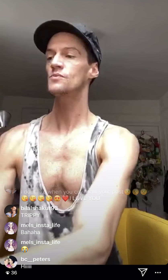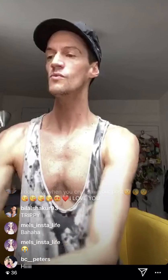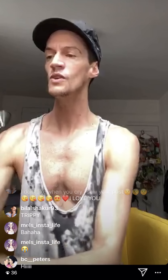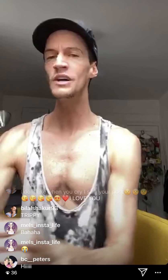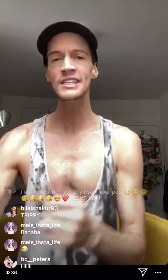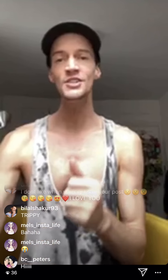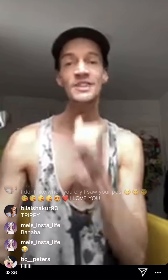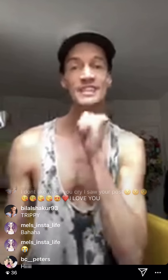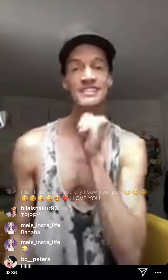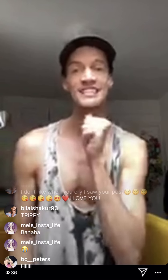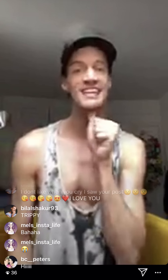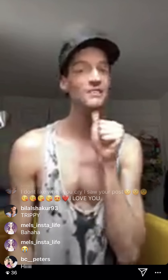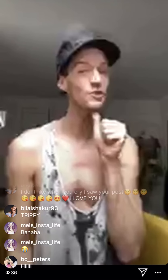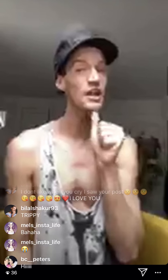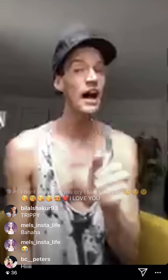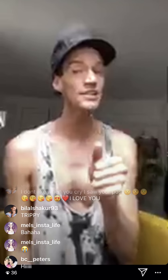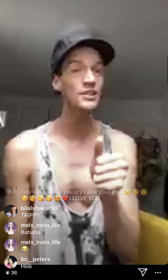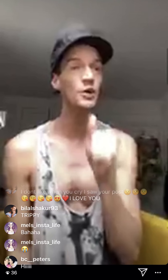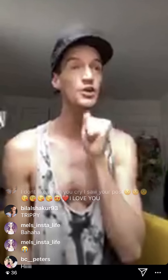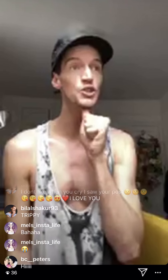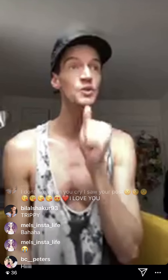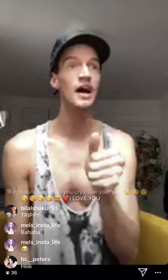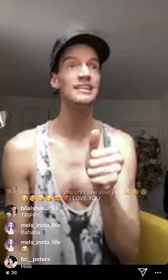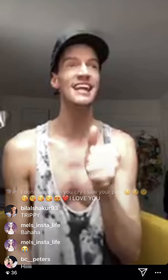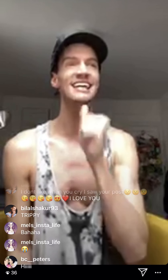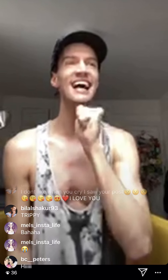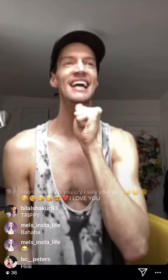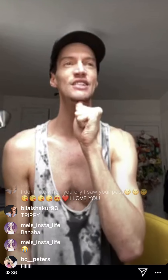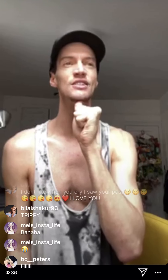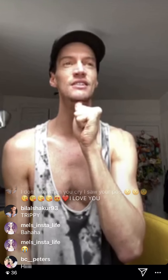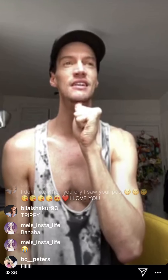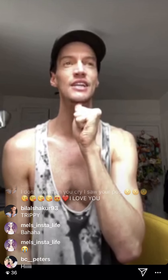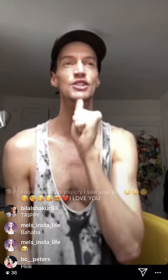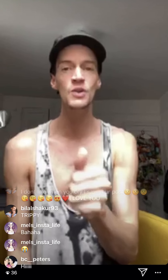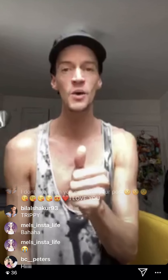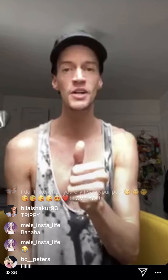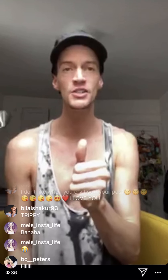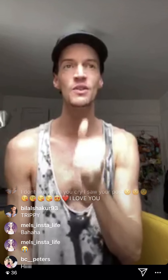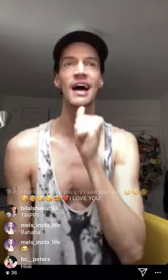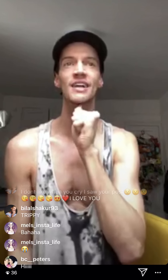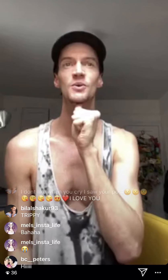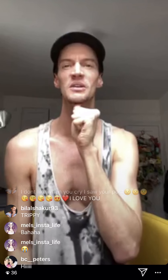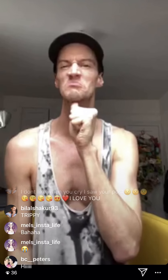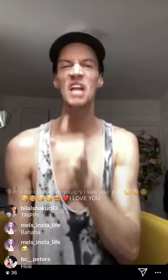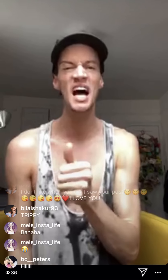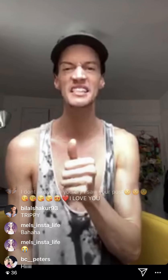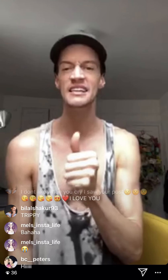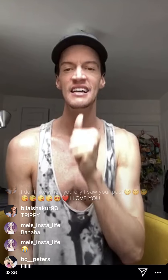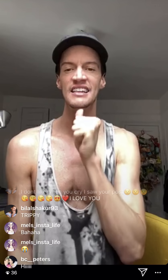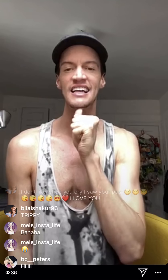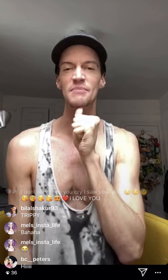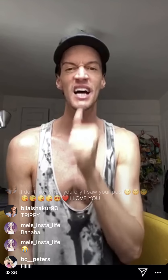I'll teach you that this is a sign for not or do not. Like I do not want to do that, or not. Like I'm not